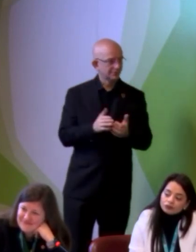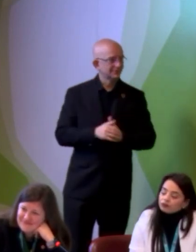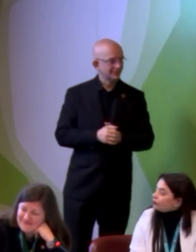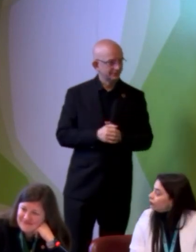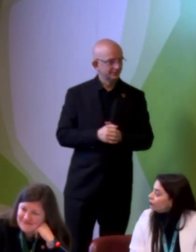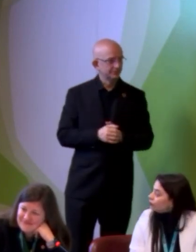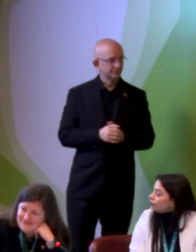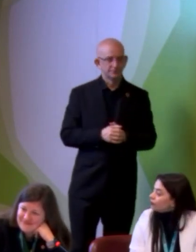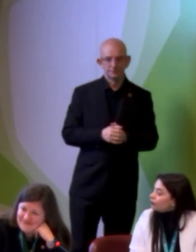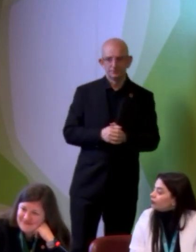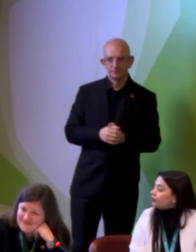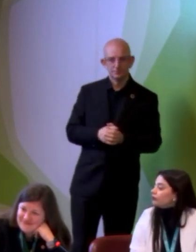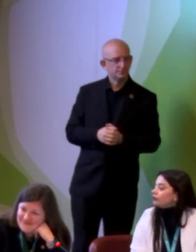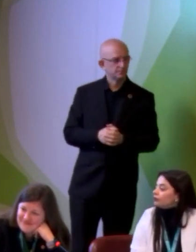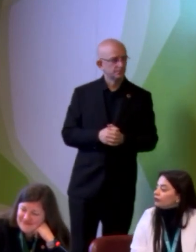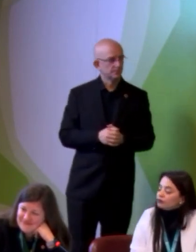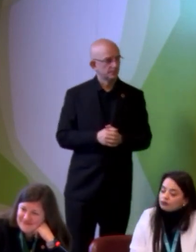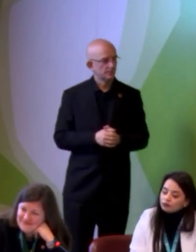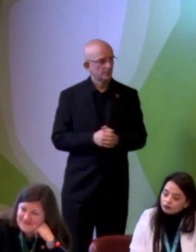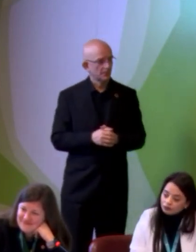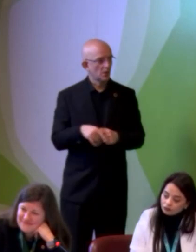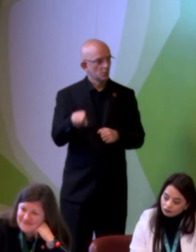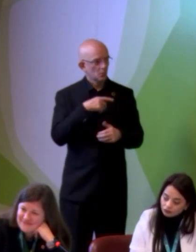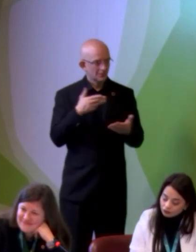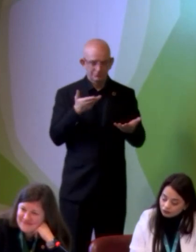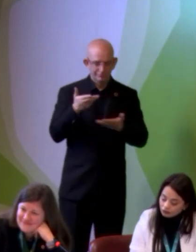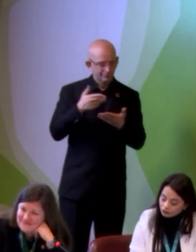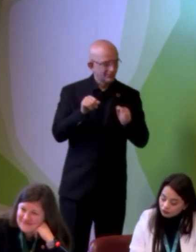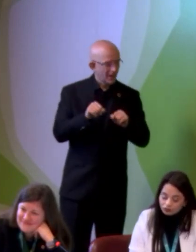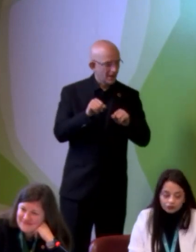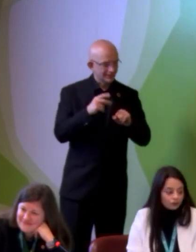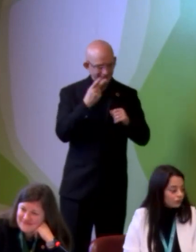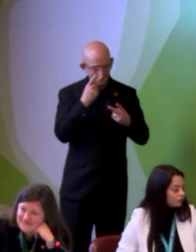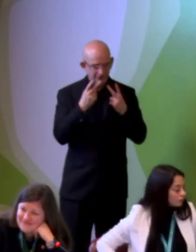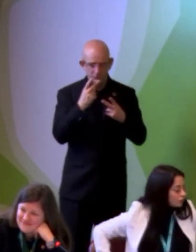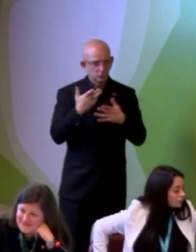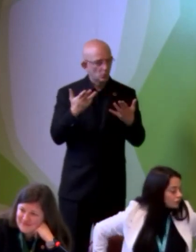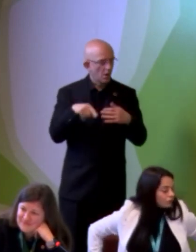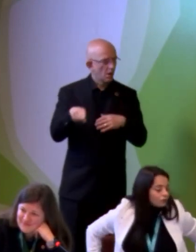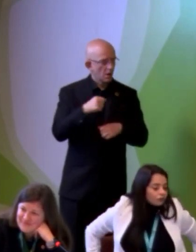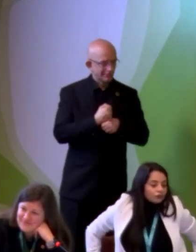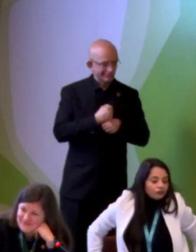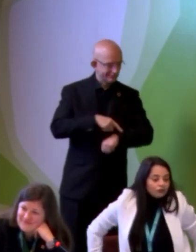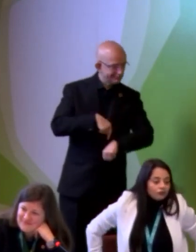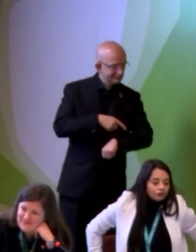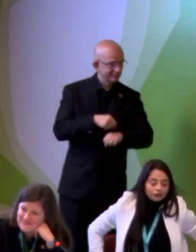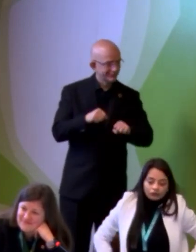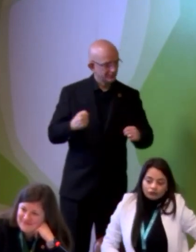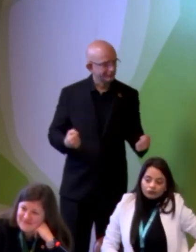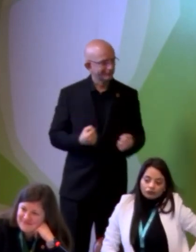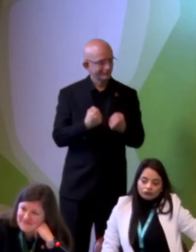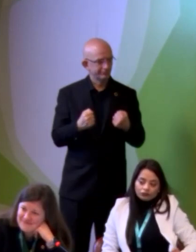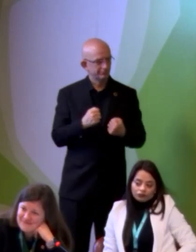that through them we shall work hard to transcribe even the curriculum into